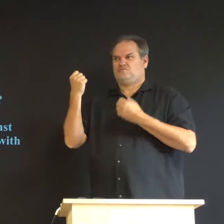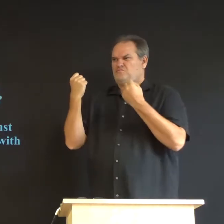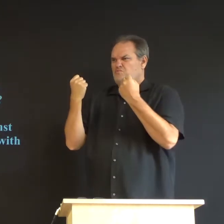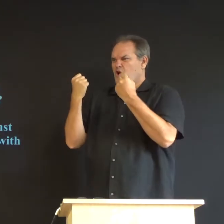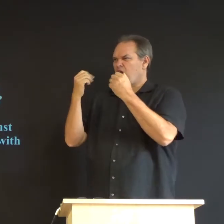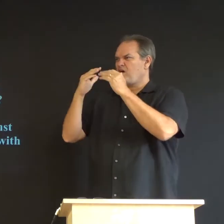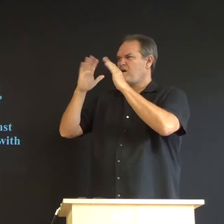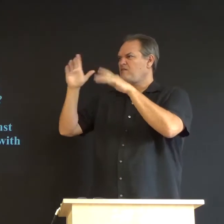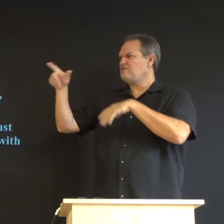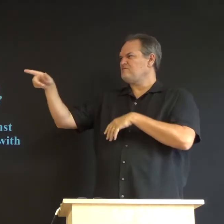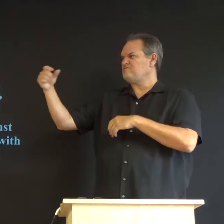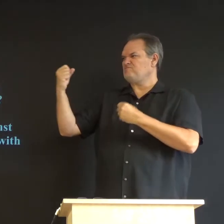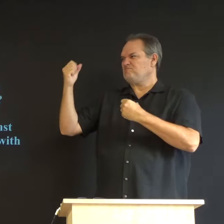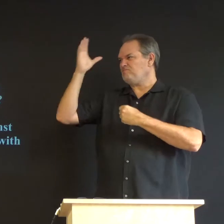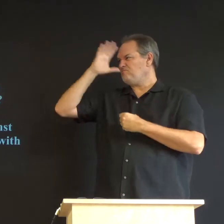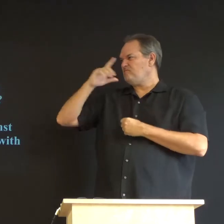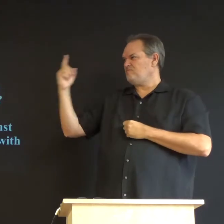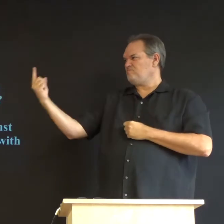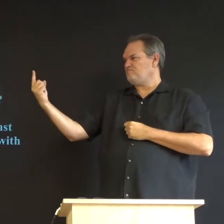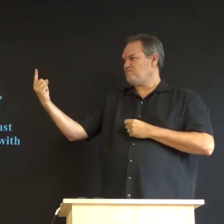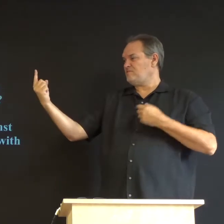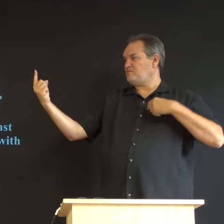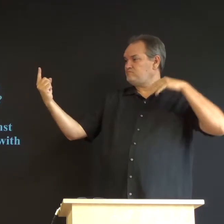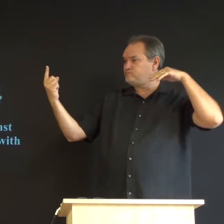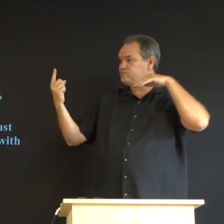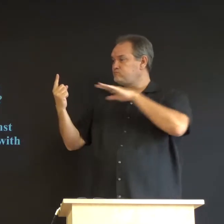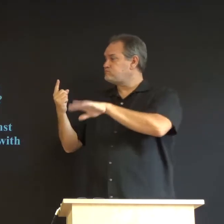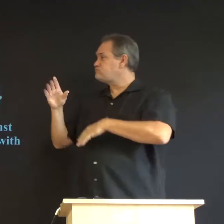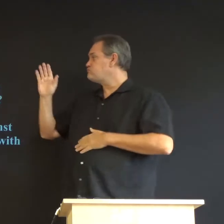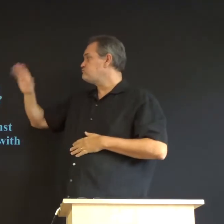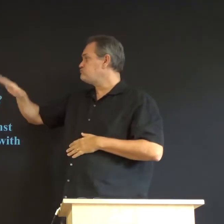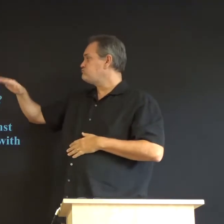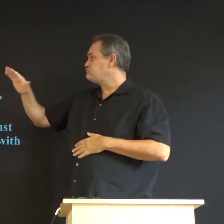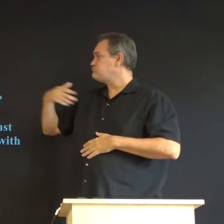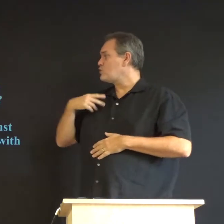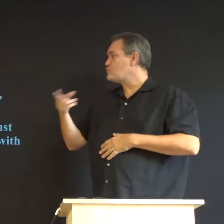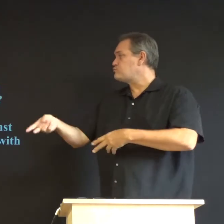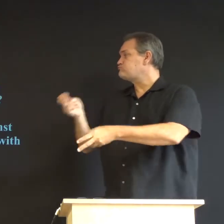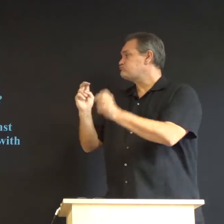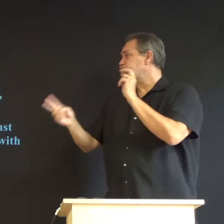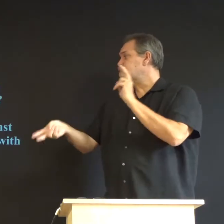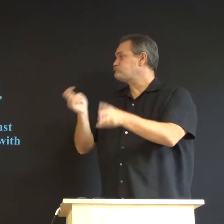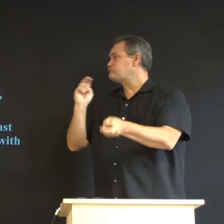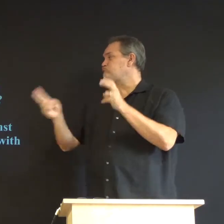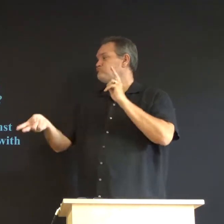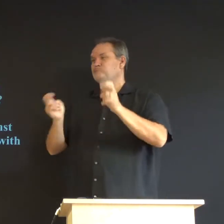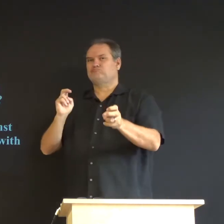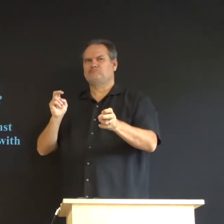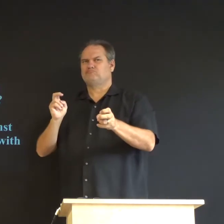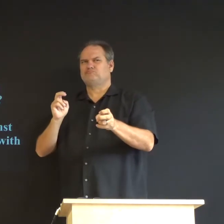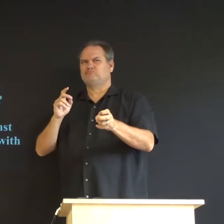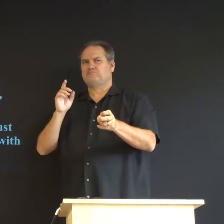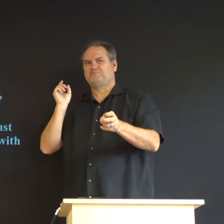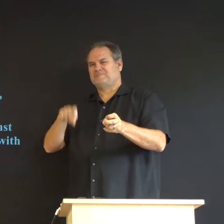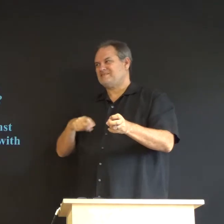can someone enter a strong man's house and steal his possessions unless he first ties up the strong